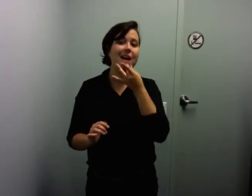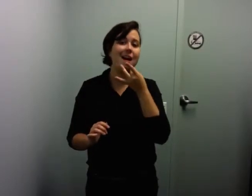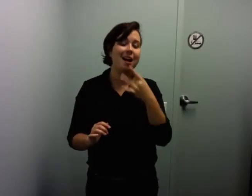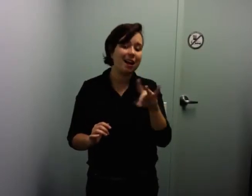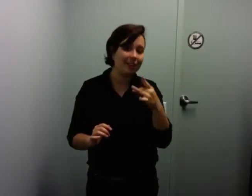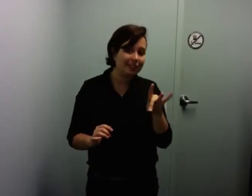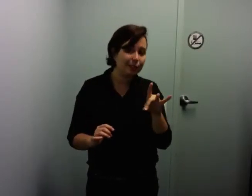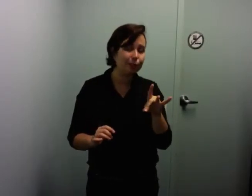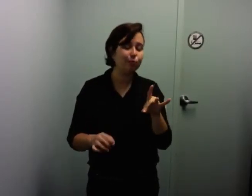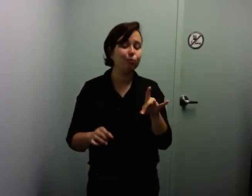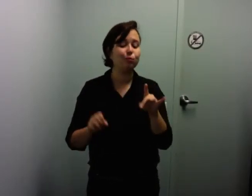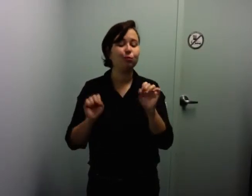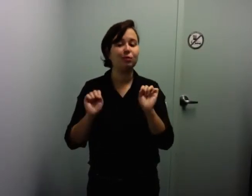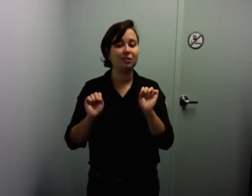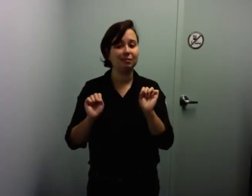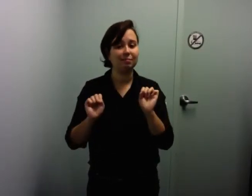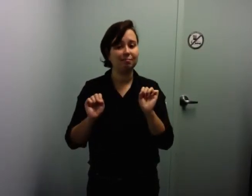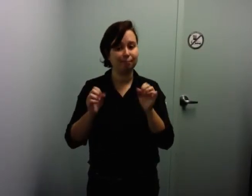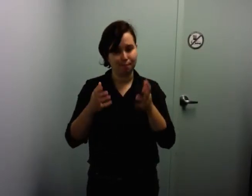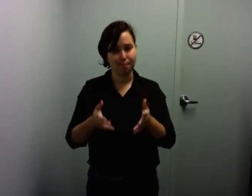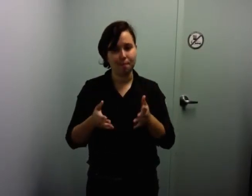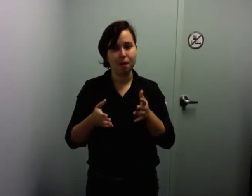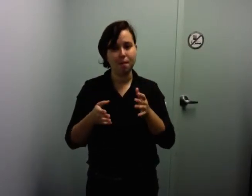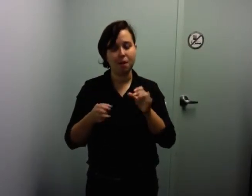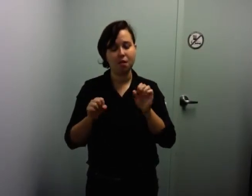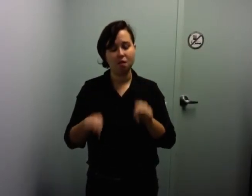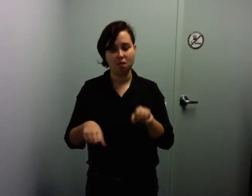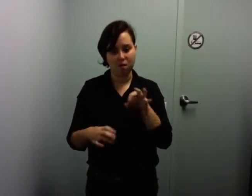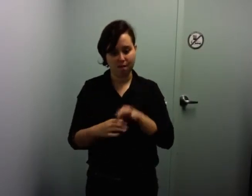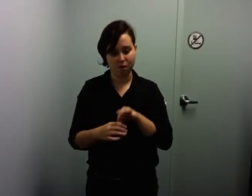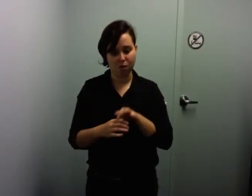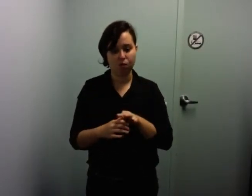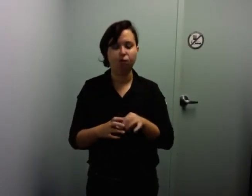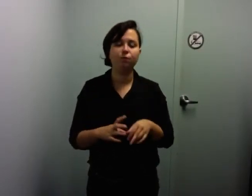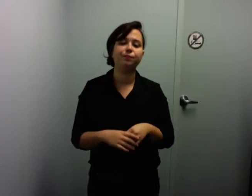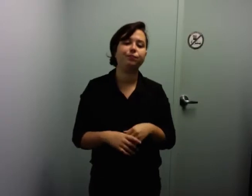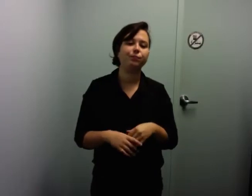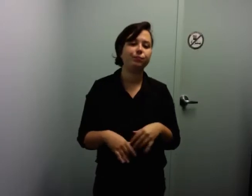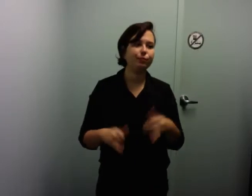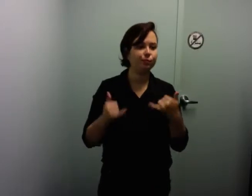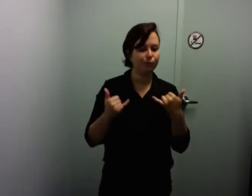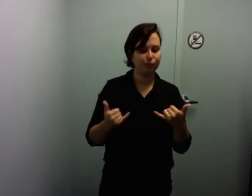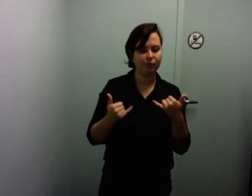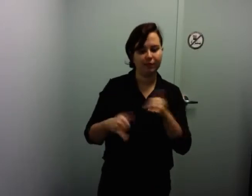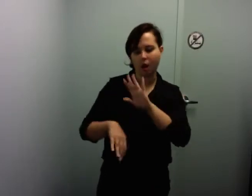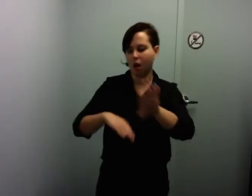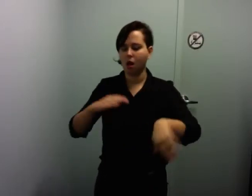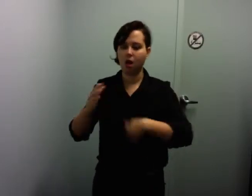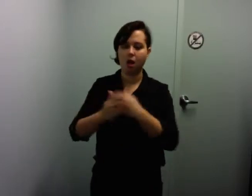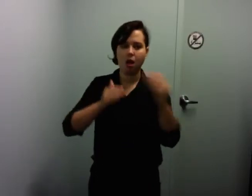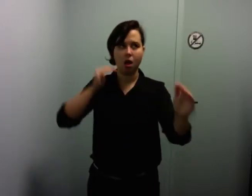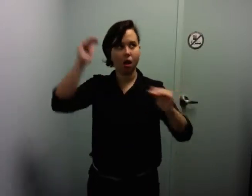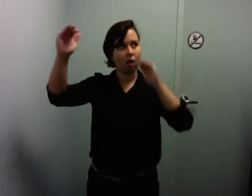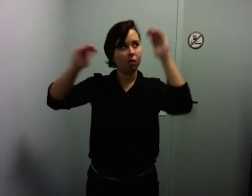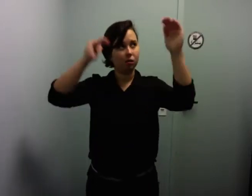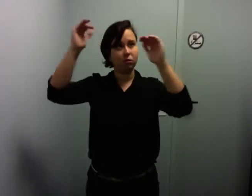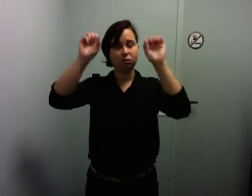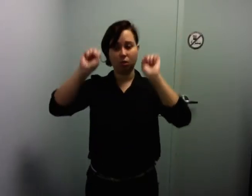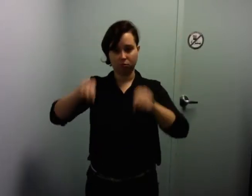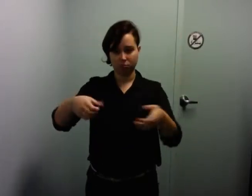time. So now, we have a nation in which all of the adults, theoretically, can participate. So